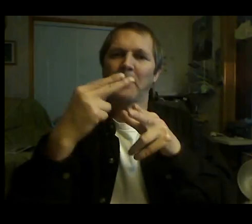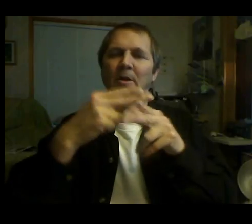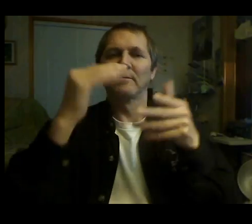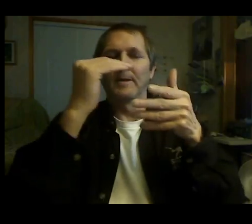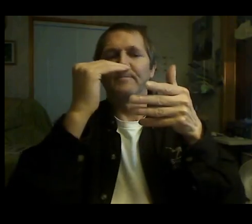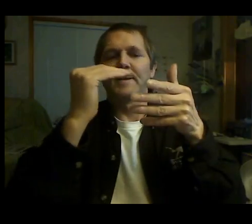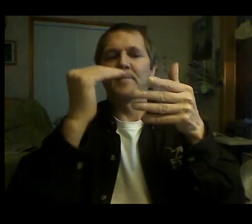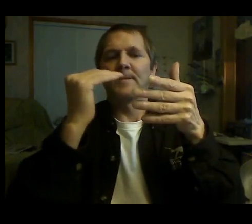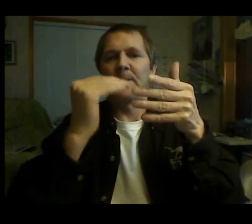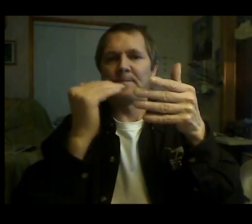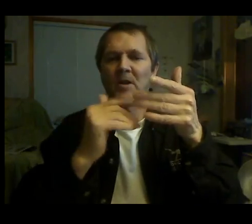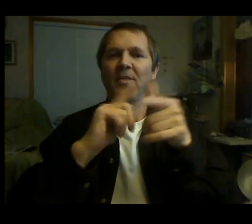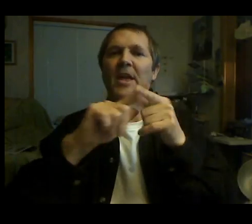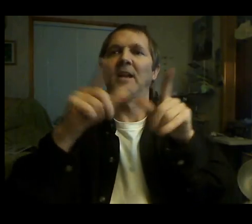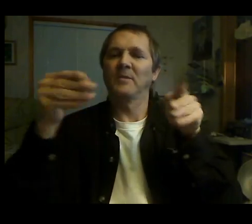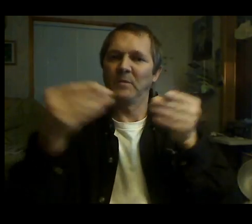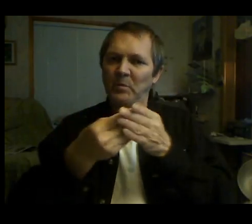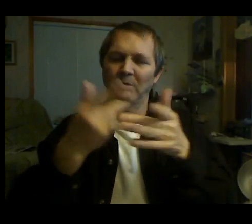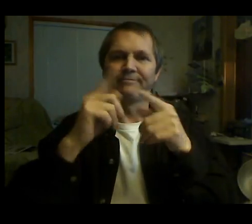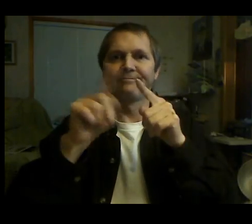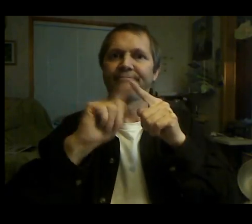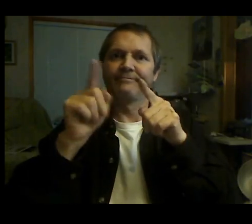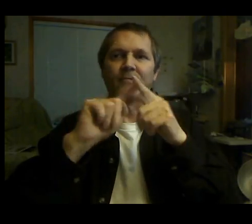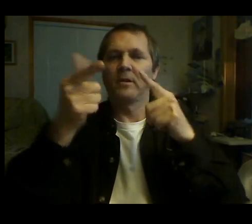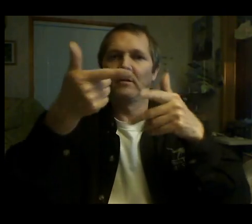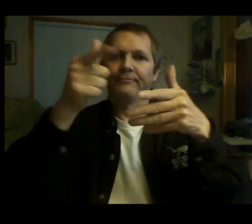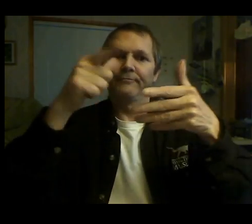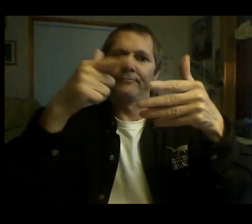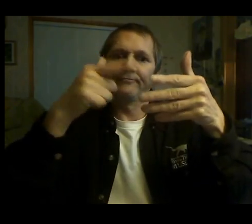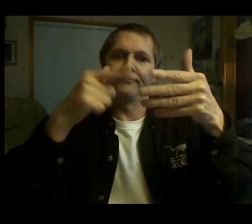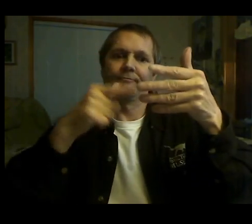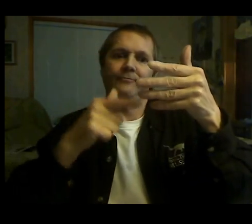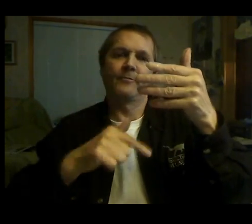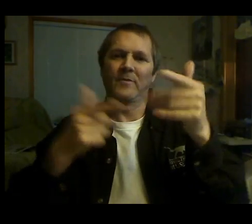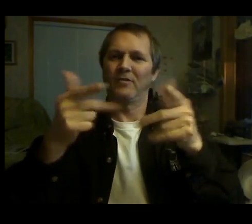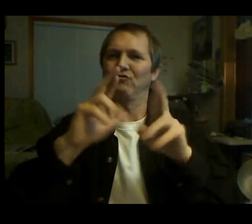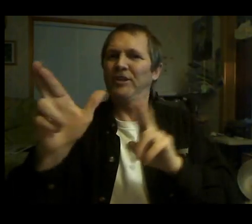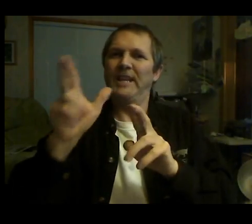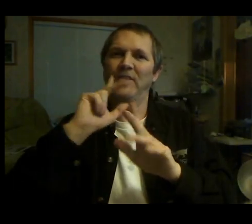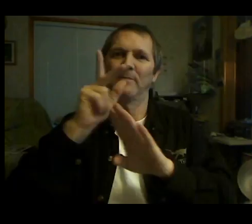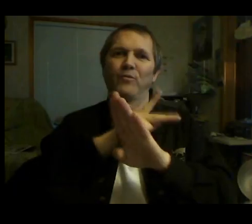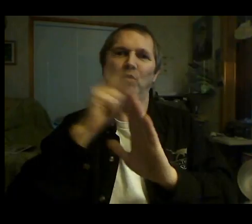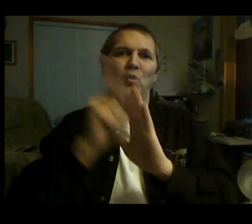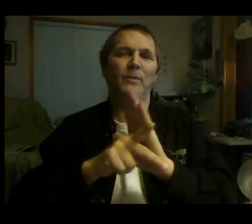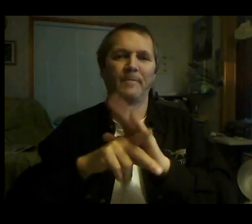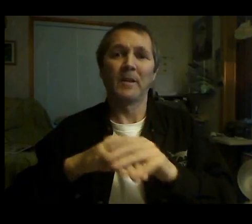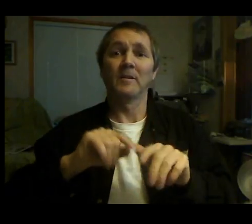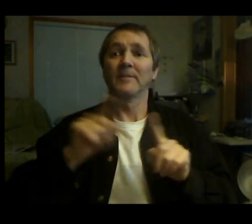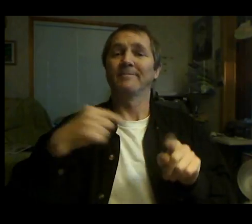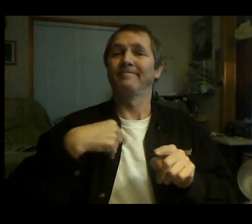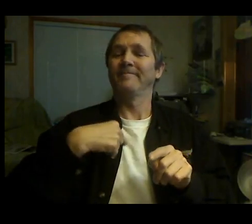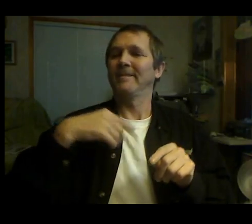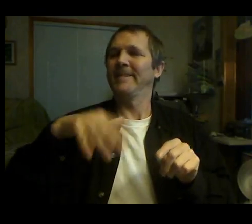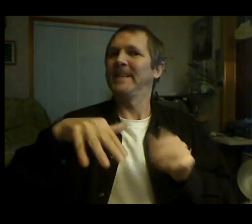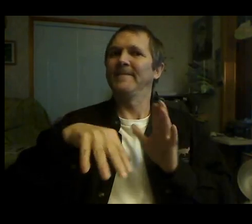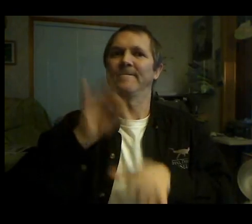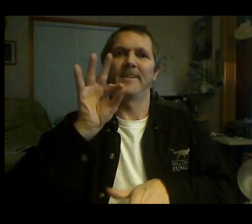local Democratic headquarters is now fixed. An office worker felt compelled in a flash on a cardboard along the lookout.